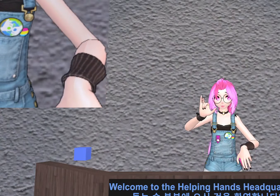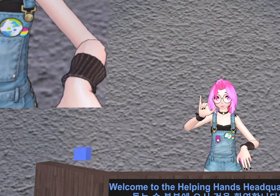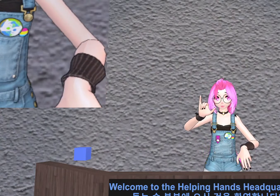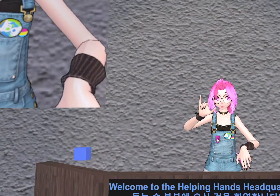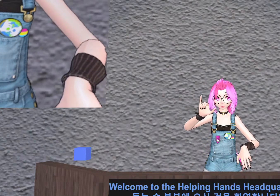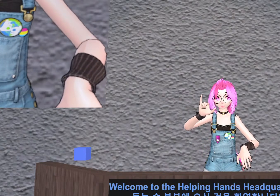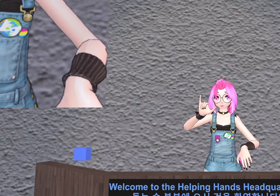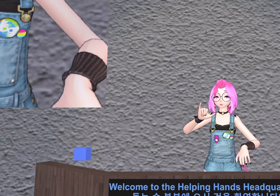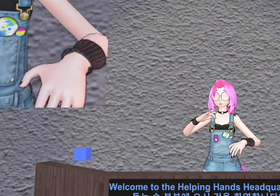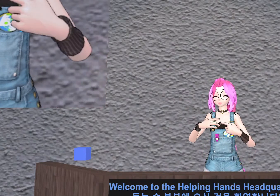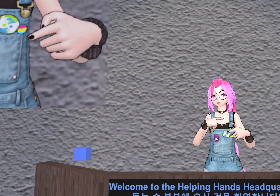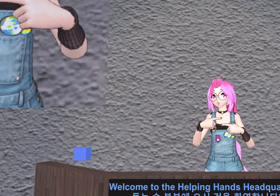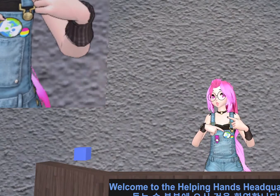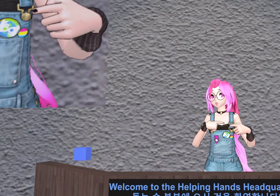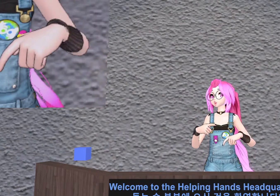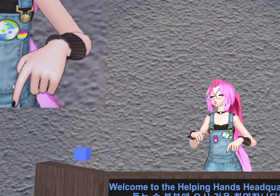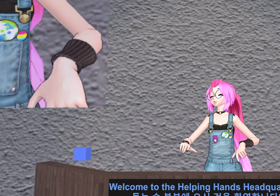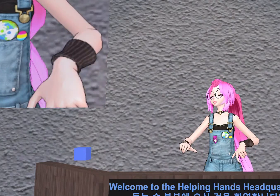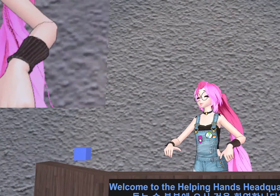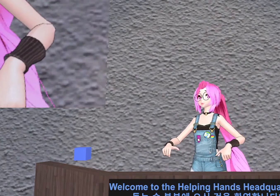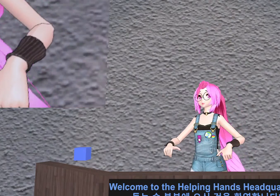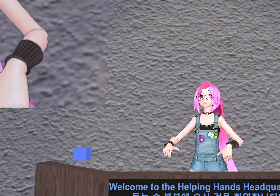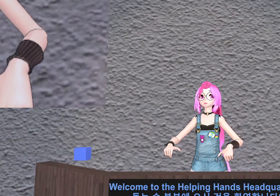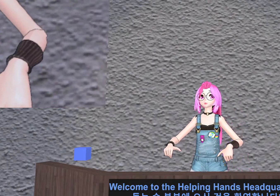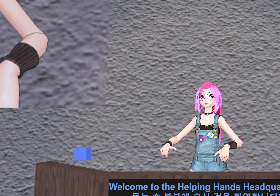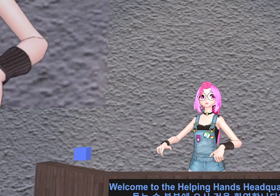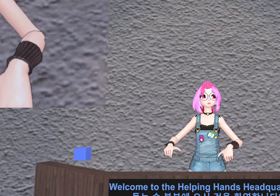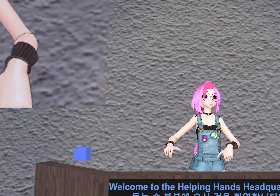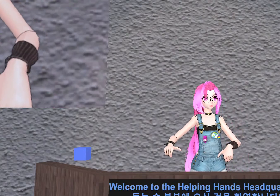about gay? How do you sign that?